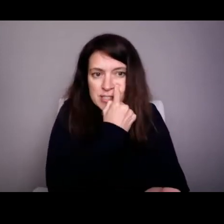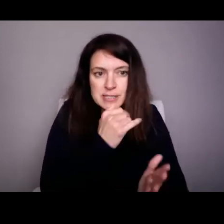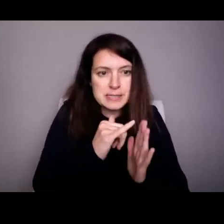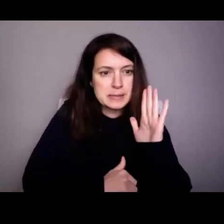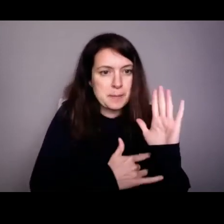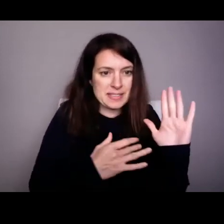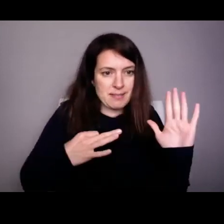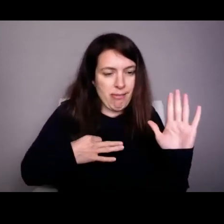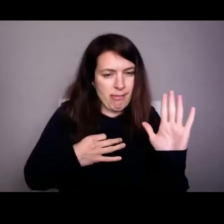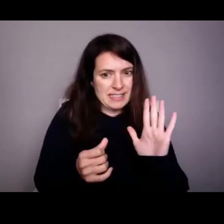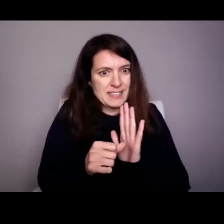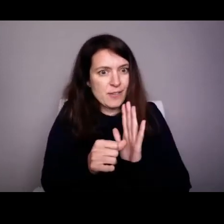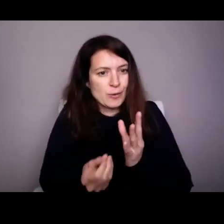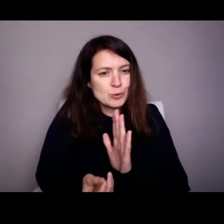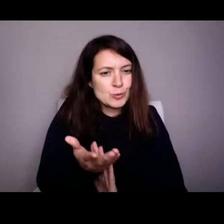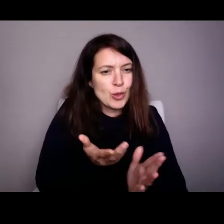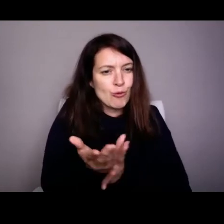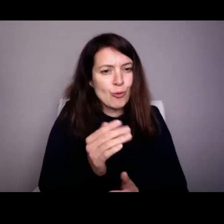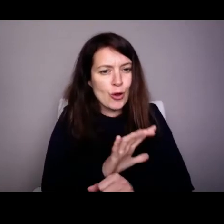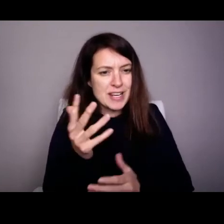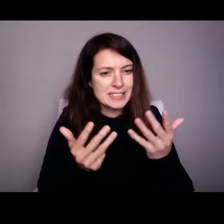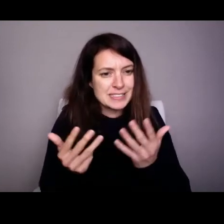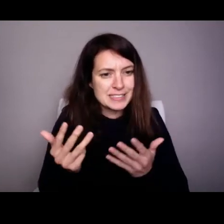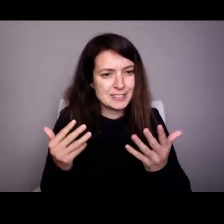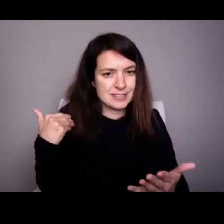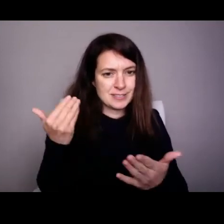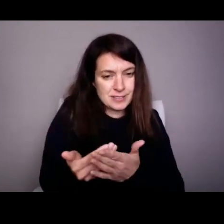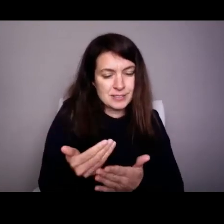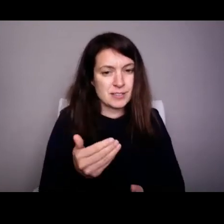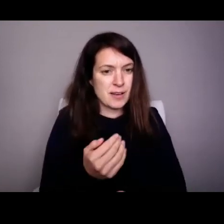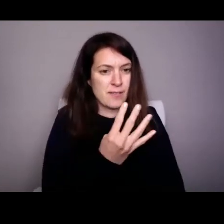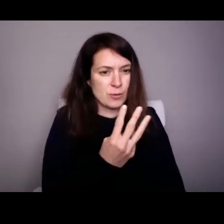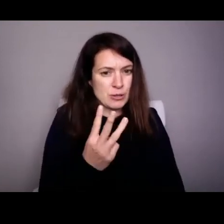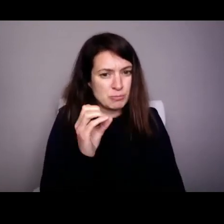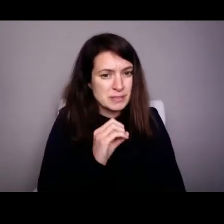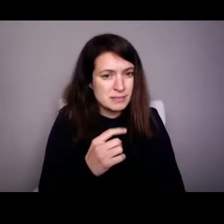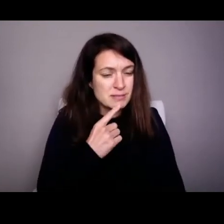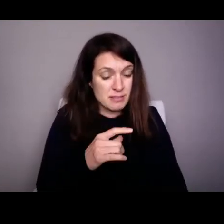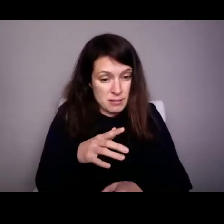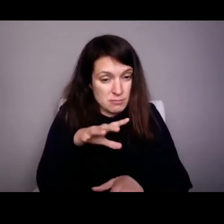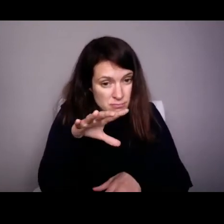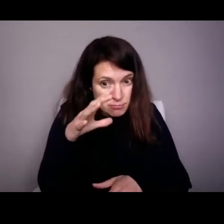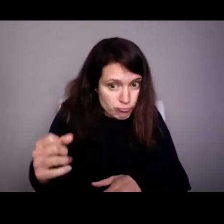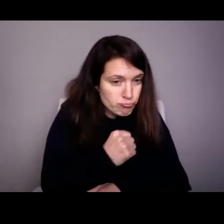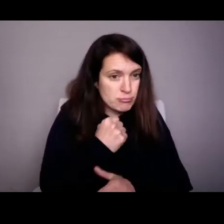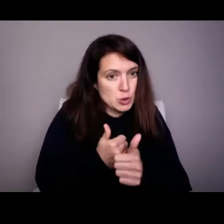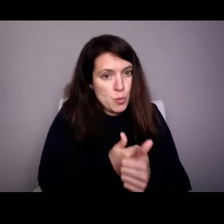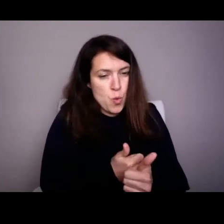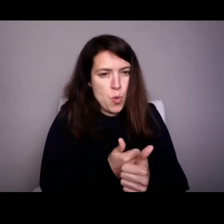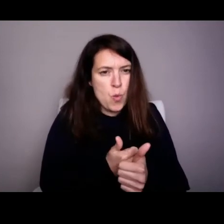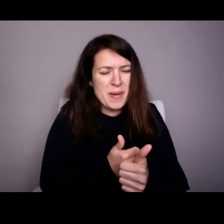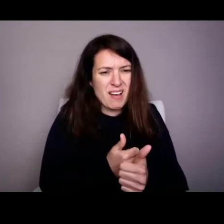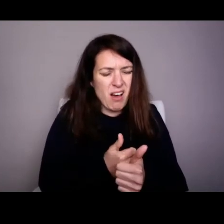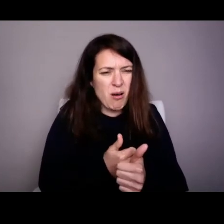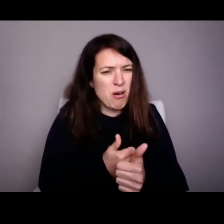and 43% felt that the whole process of acquiring disability support had been slowed down or put on hold during